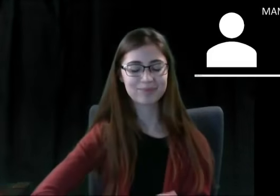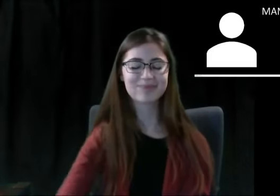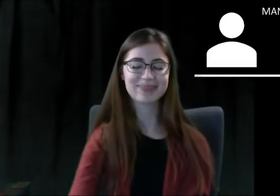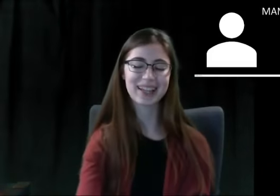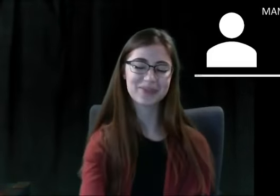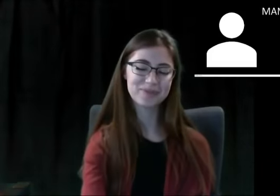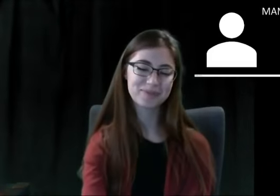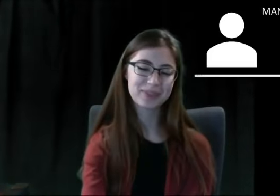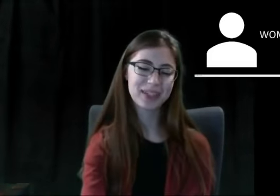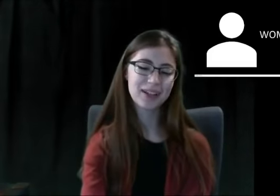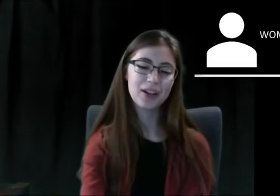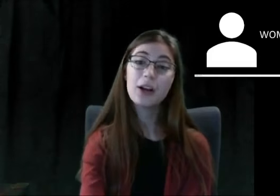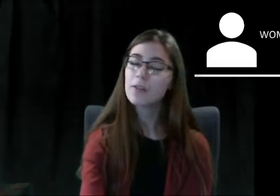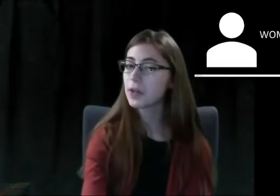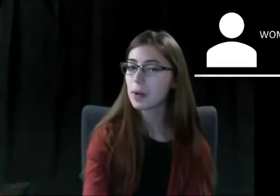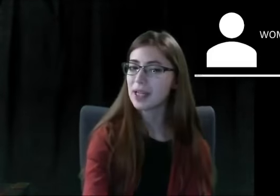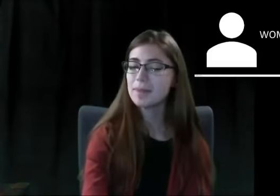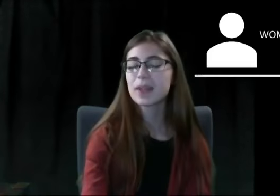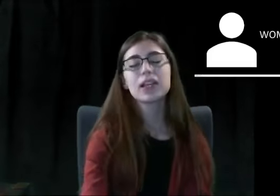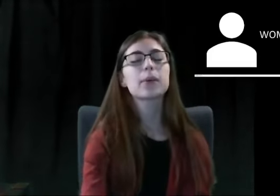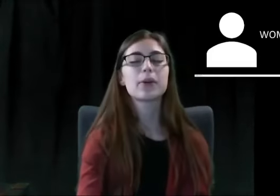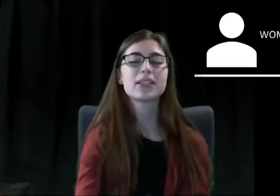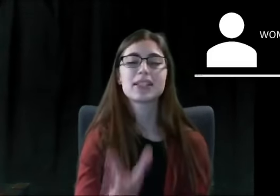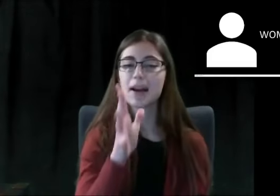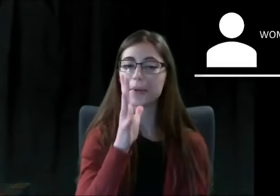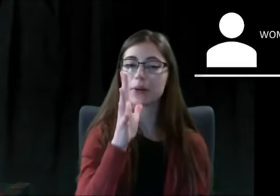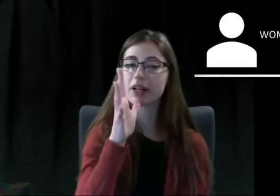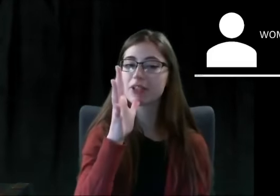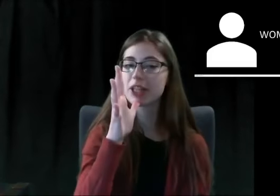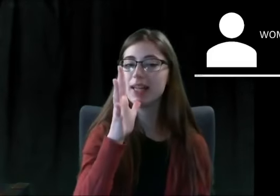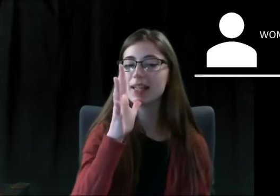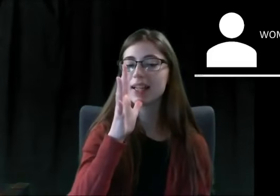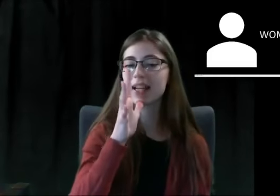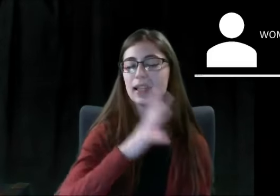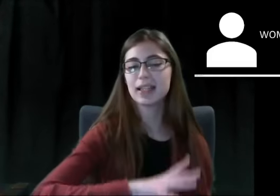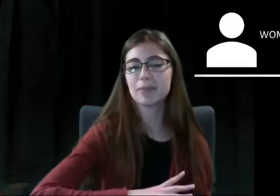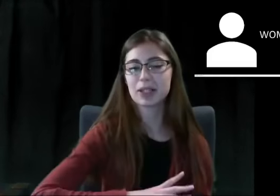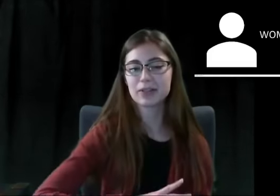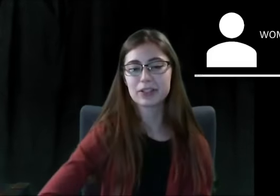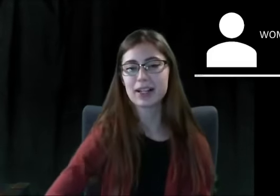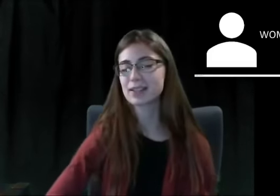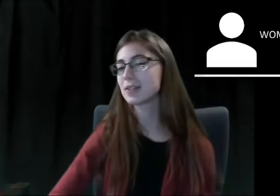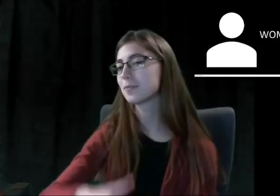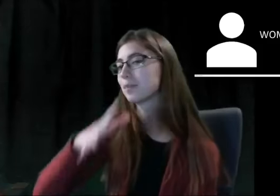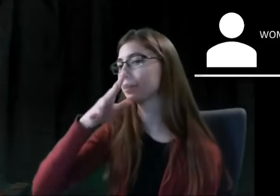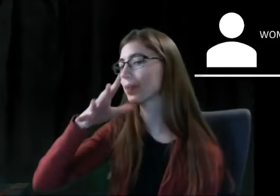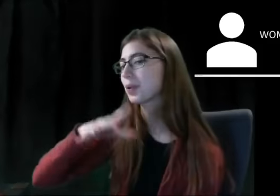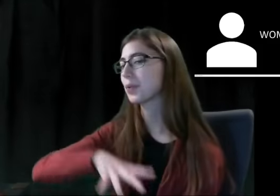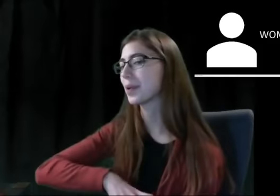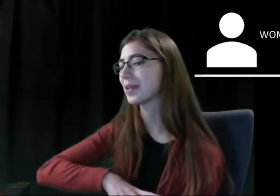Good. For woman, you are going to tap your chin and then the middle of your chest. Woman.